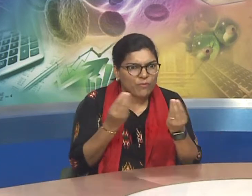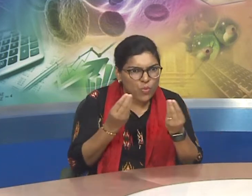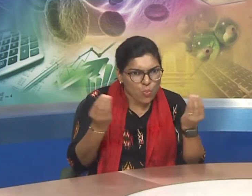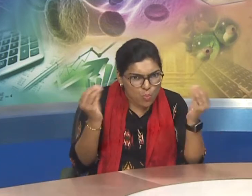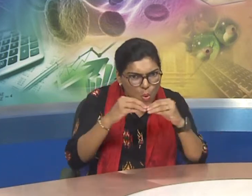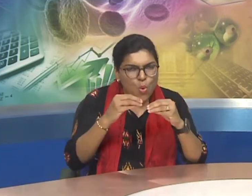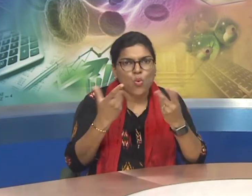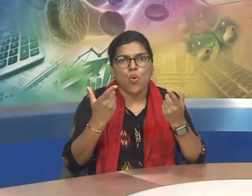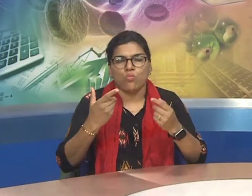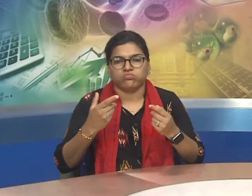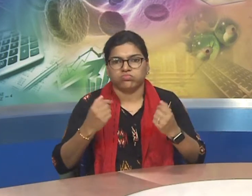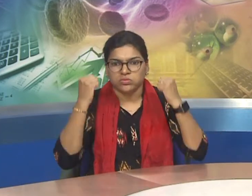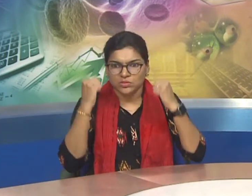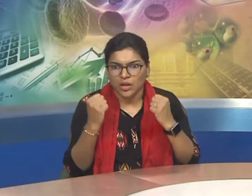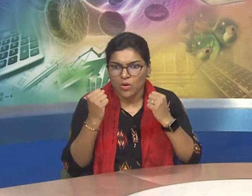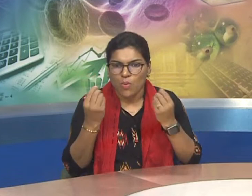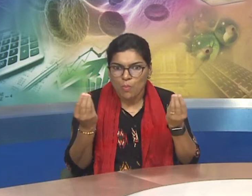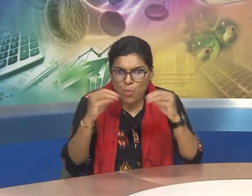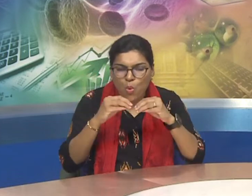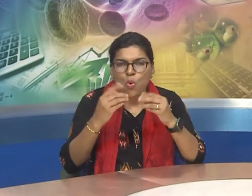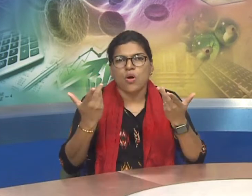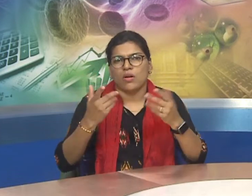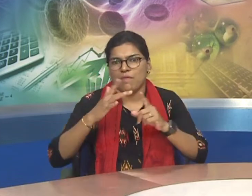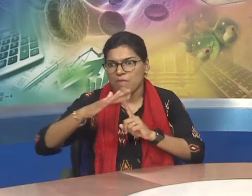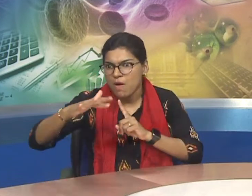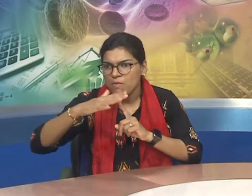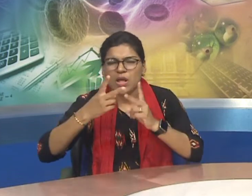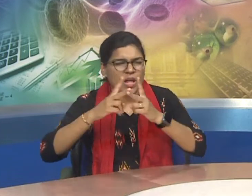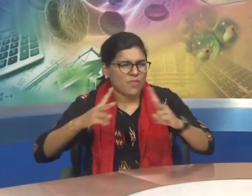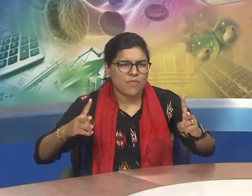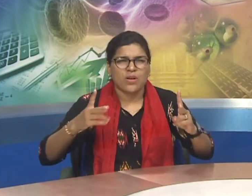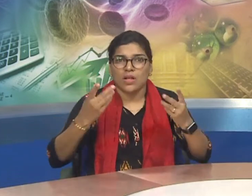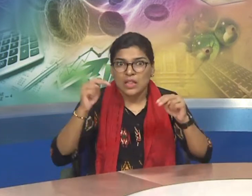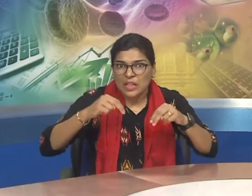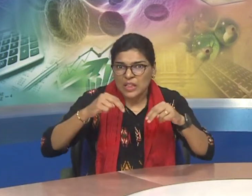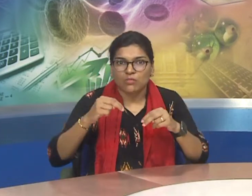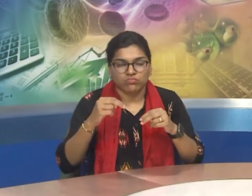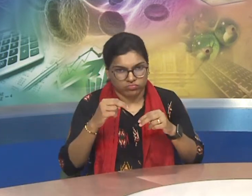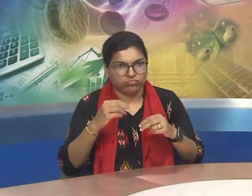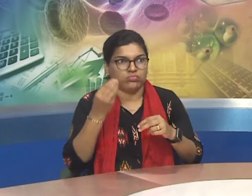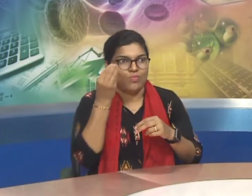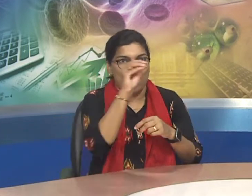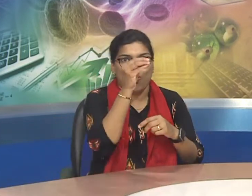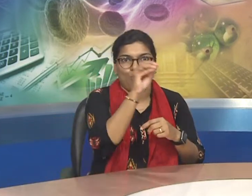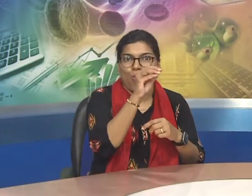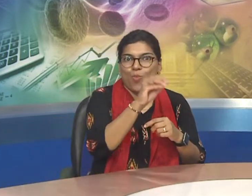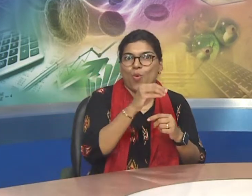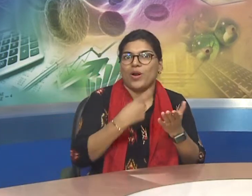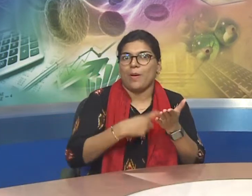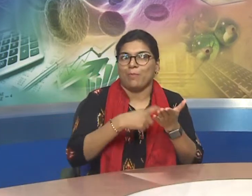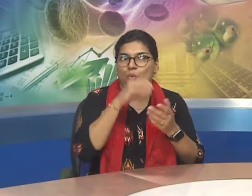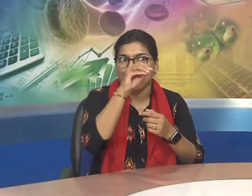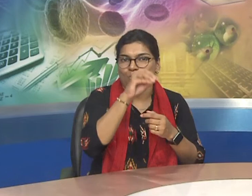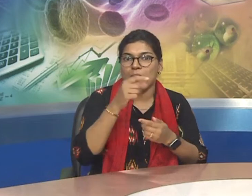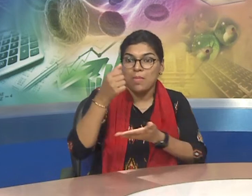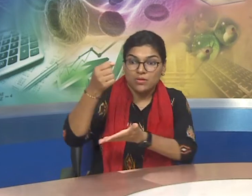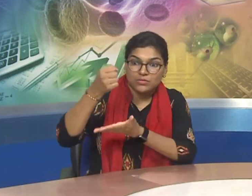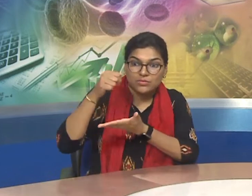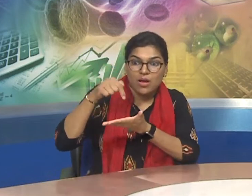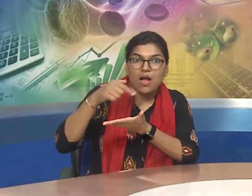In this, all the expenditure and all the information related to